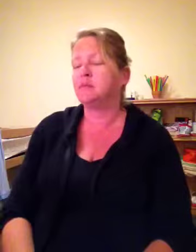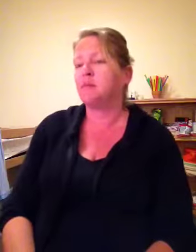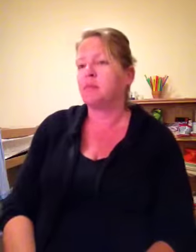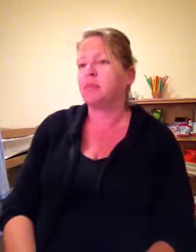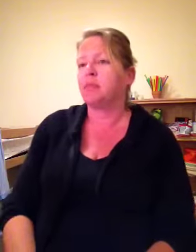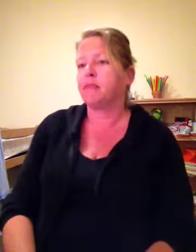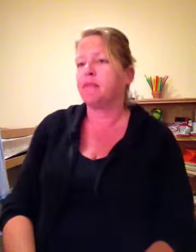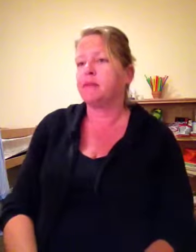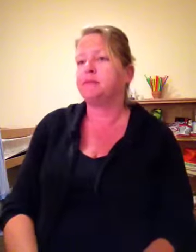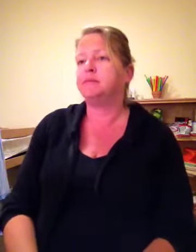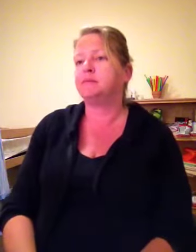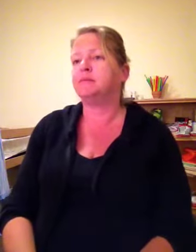her enthusiasm.